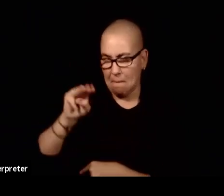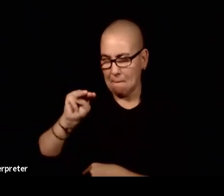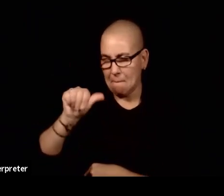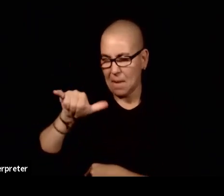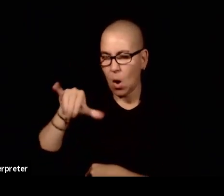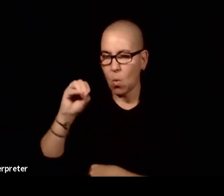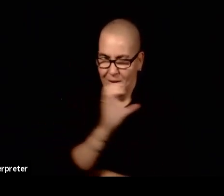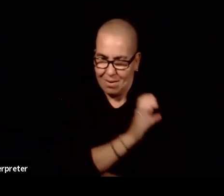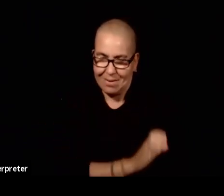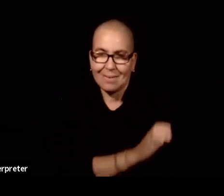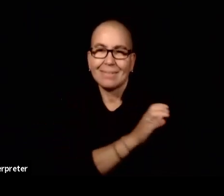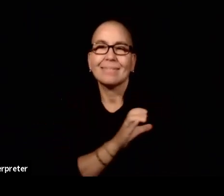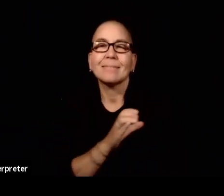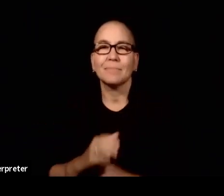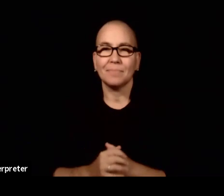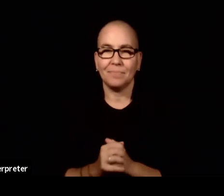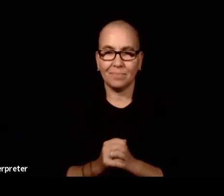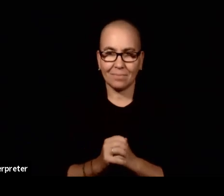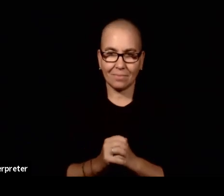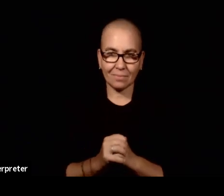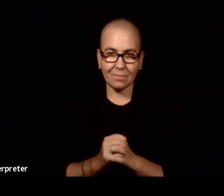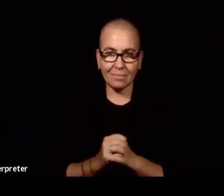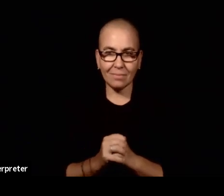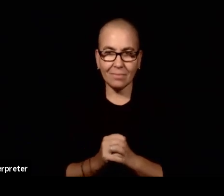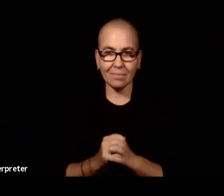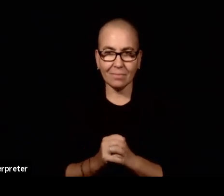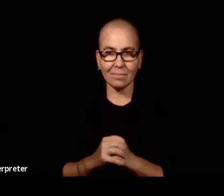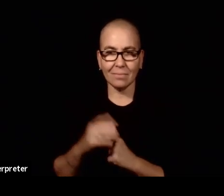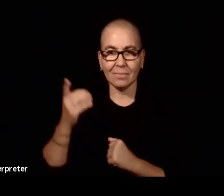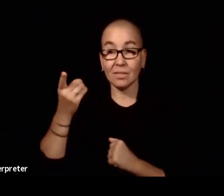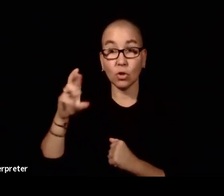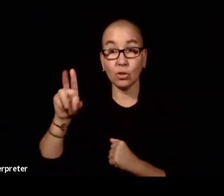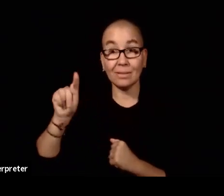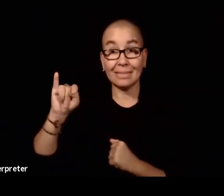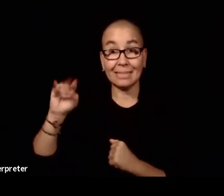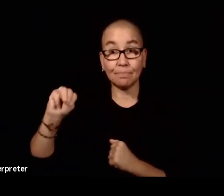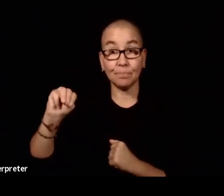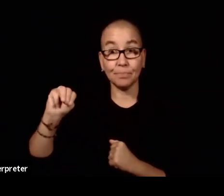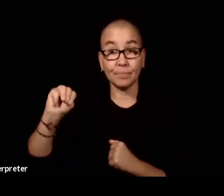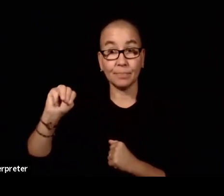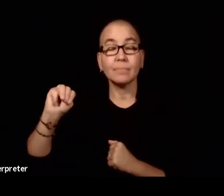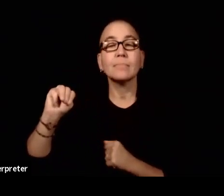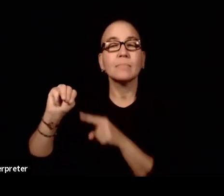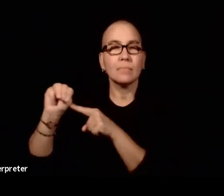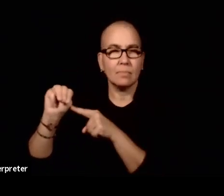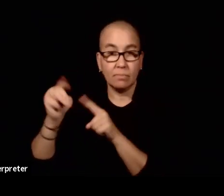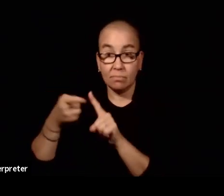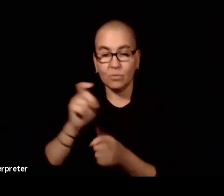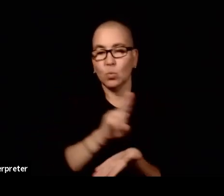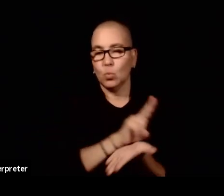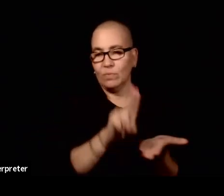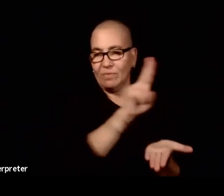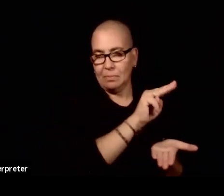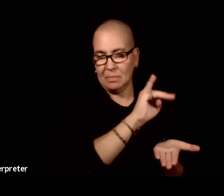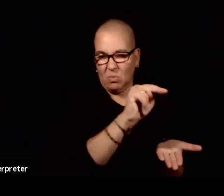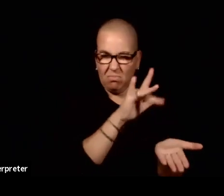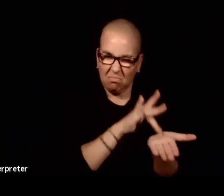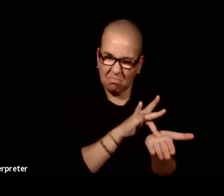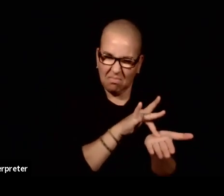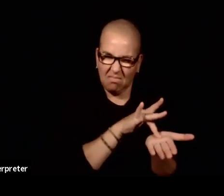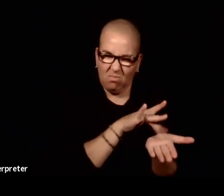Clinic Laboratories; Dr. Tim Schacker, Vice Dean for Research at the University of Minnesota's Medical School; and Brendan Barrow,